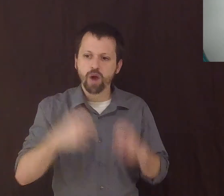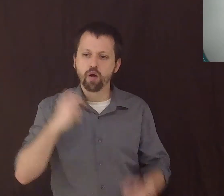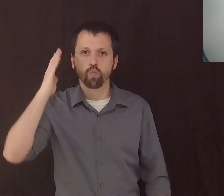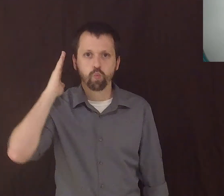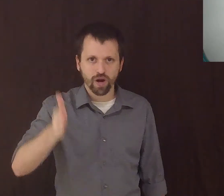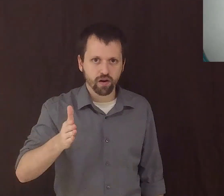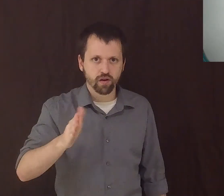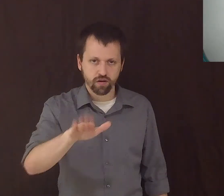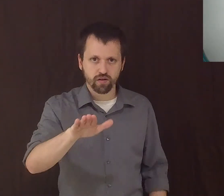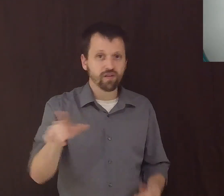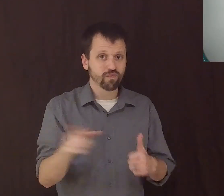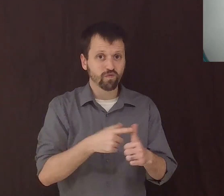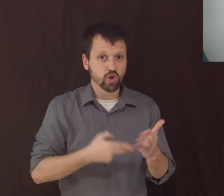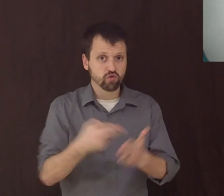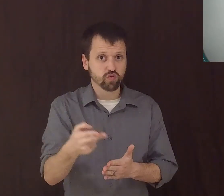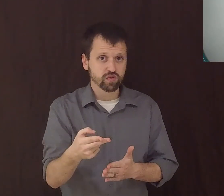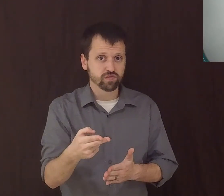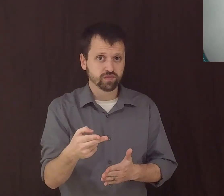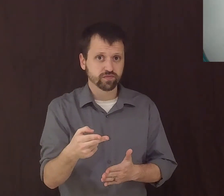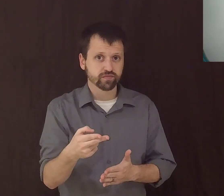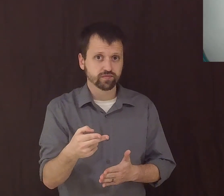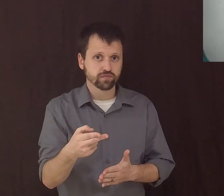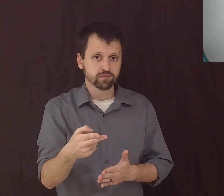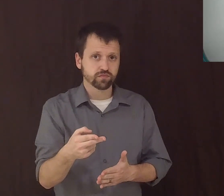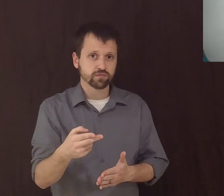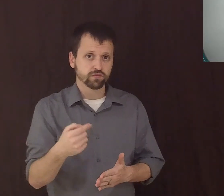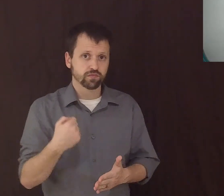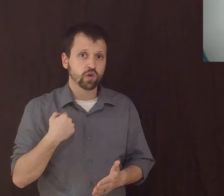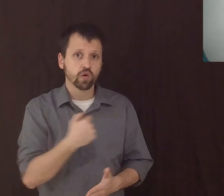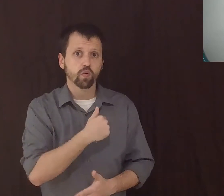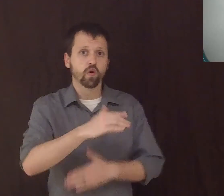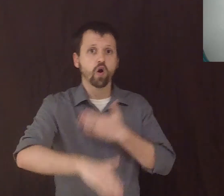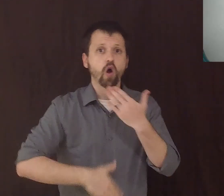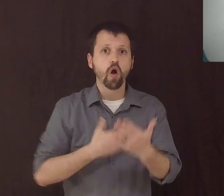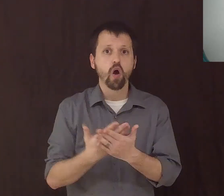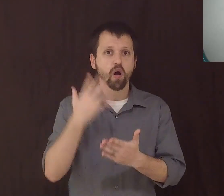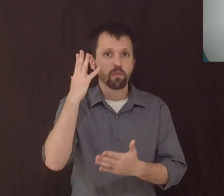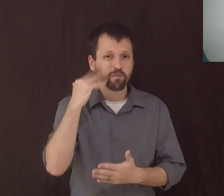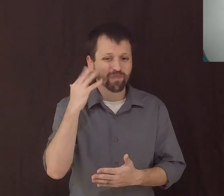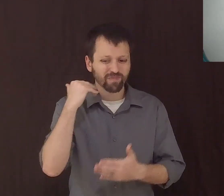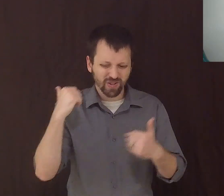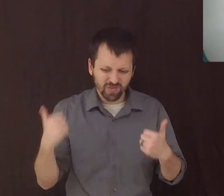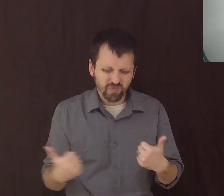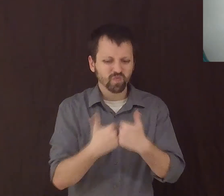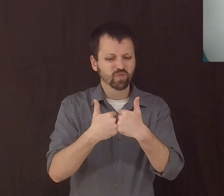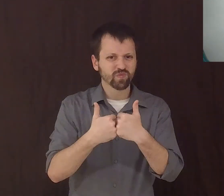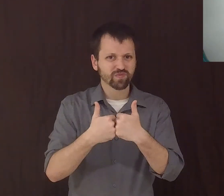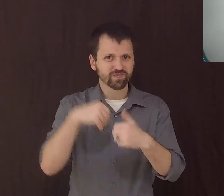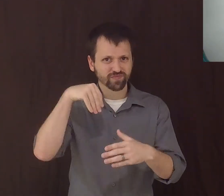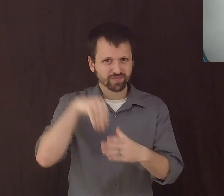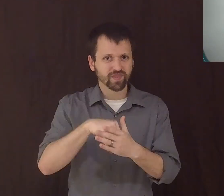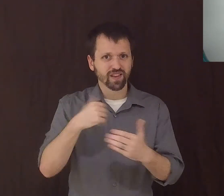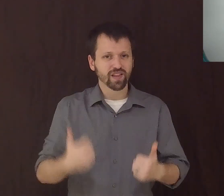did, we are too. So that's the first truth, is that we're all going to go through times of adversity in this life. The